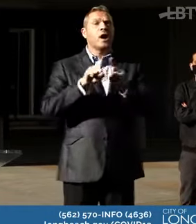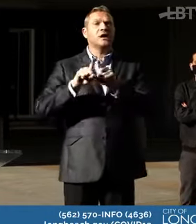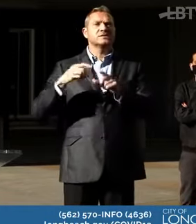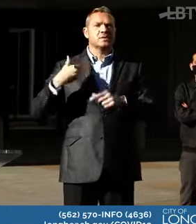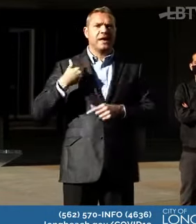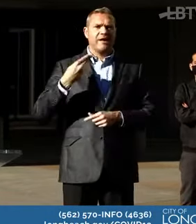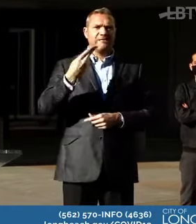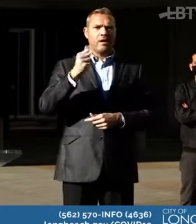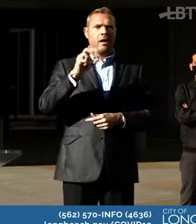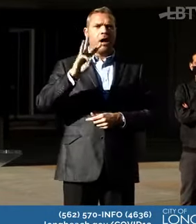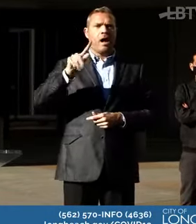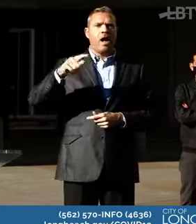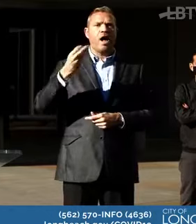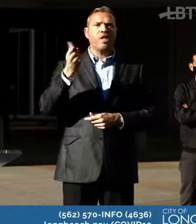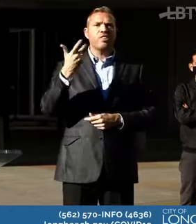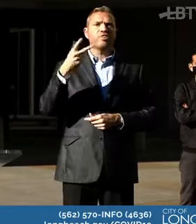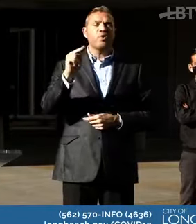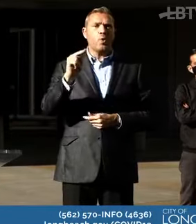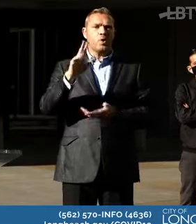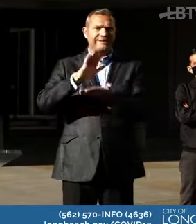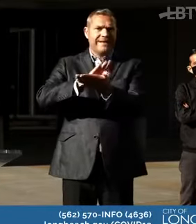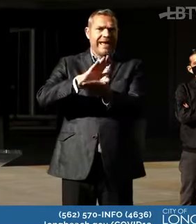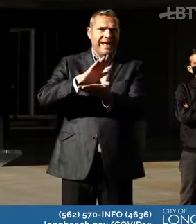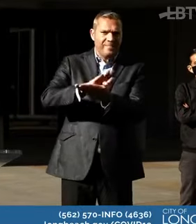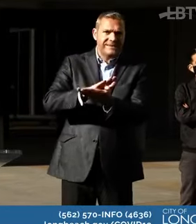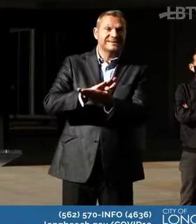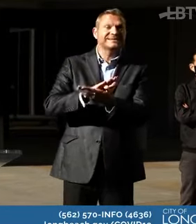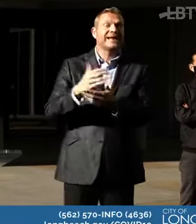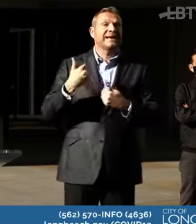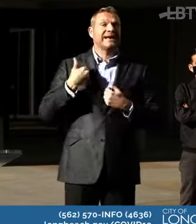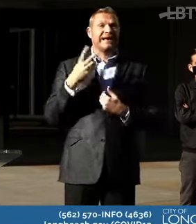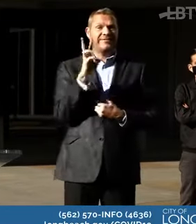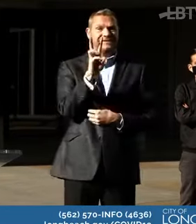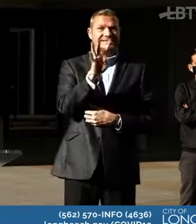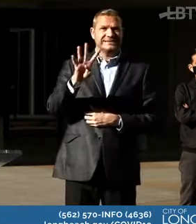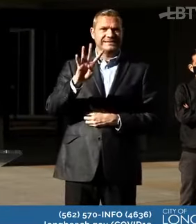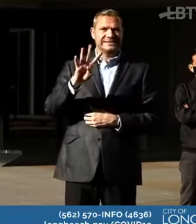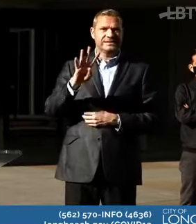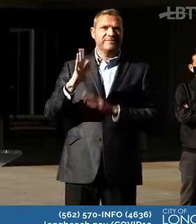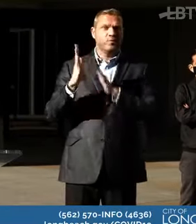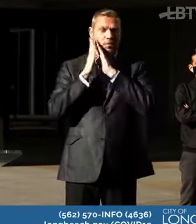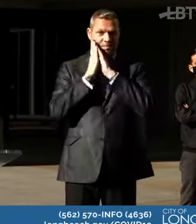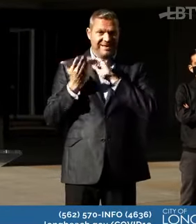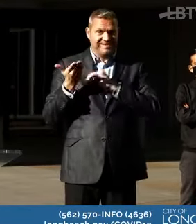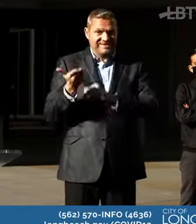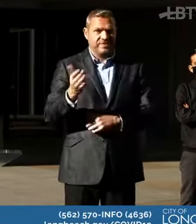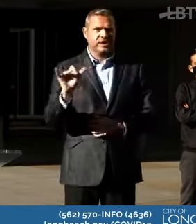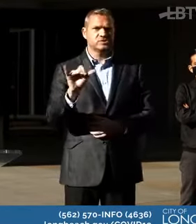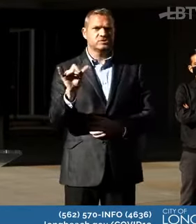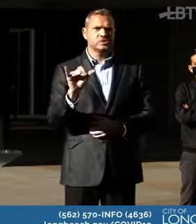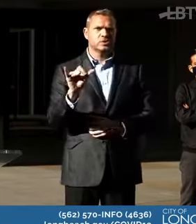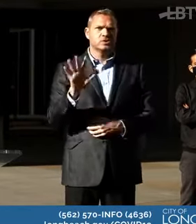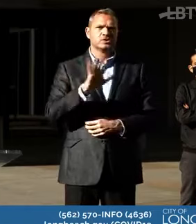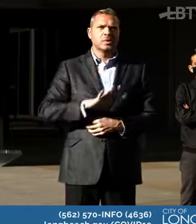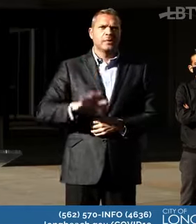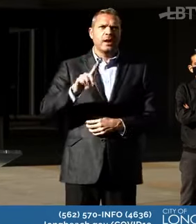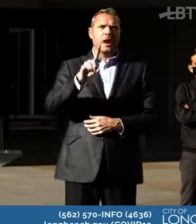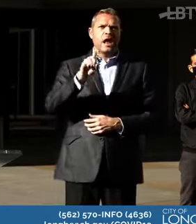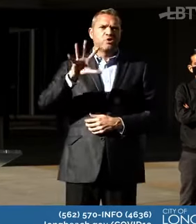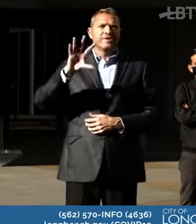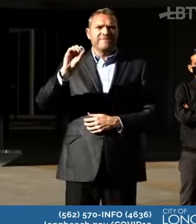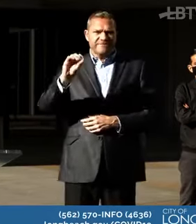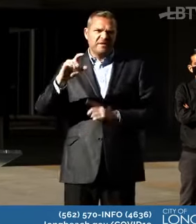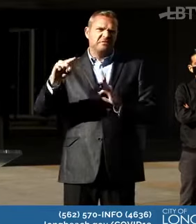less than 15 miles from here, 64 beds, so I have approximately about another 150 plus employees